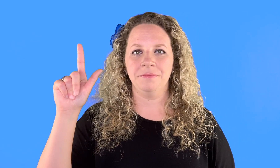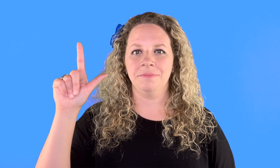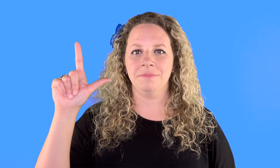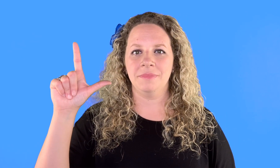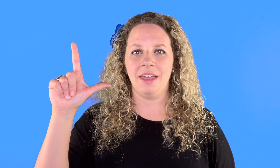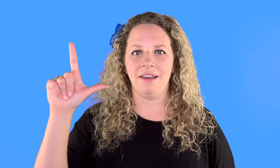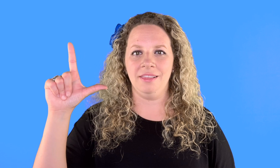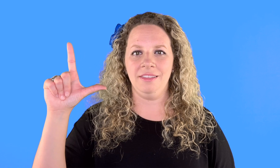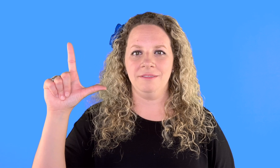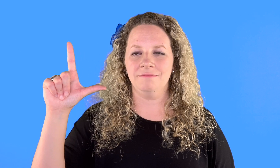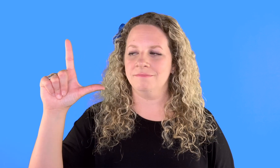L.